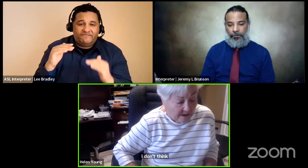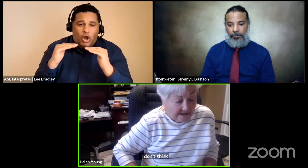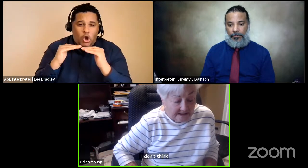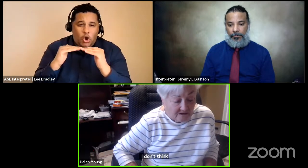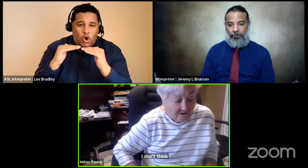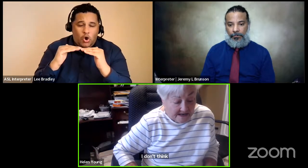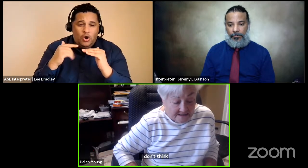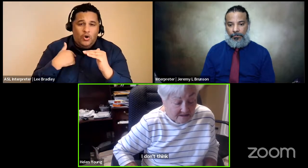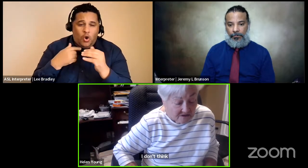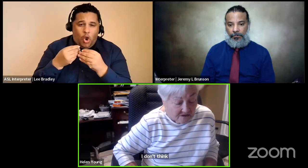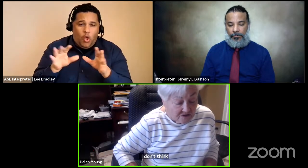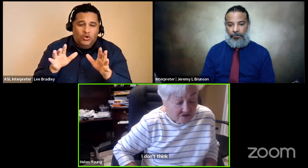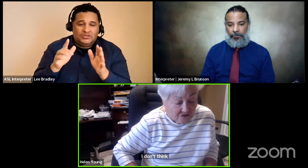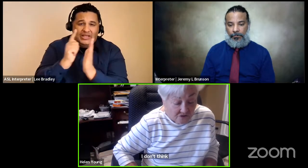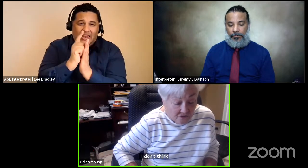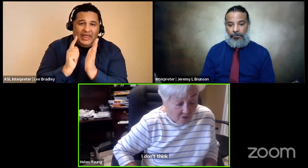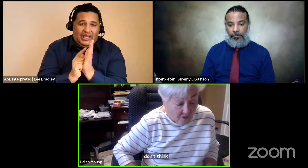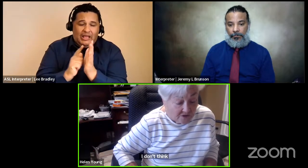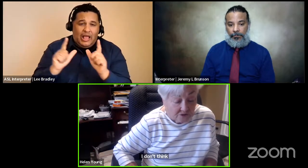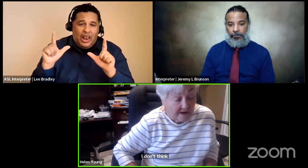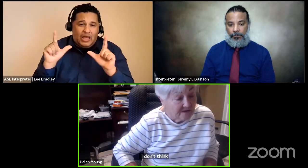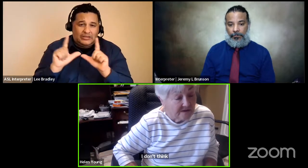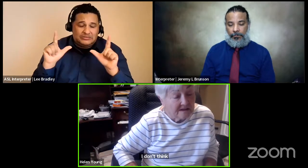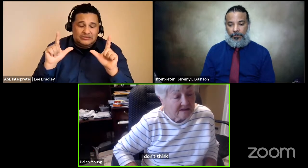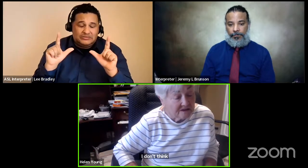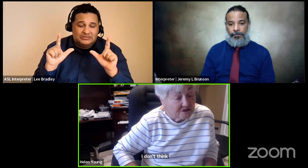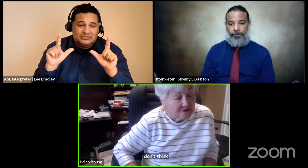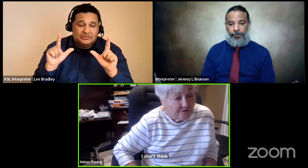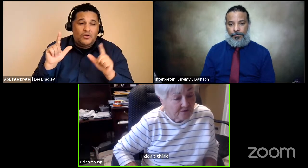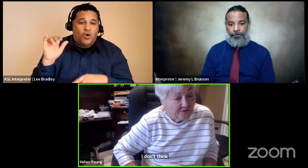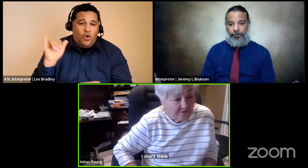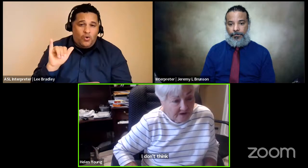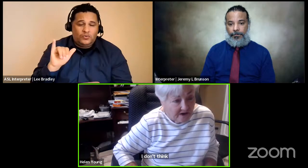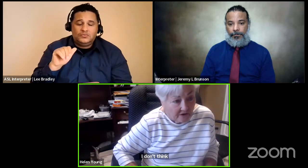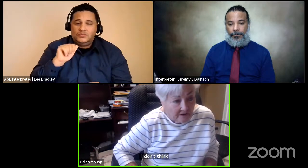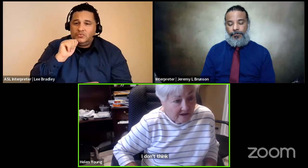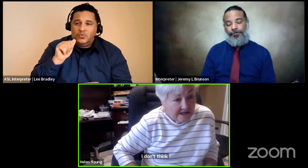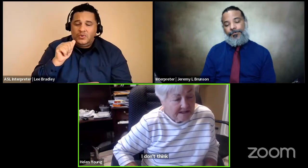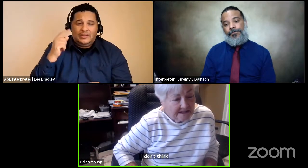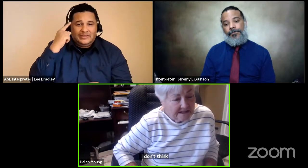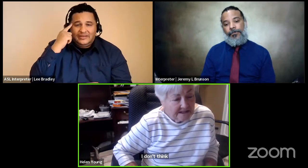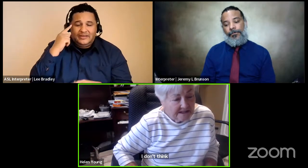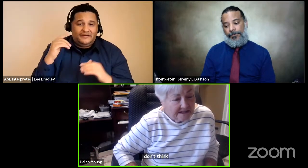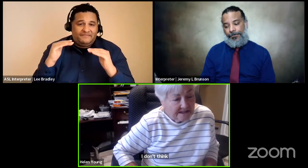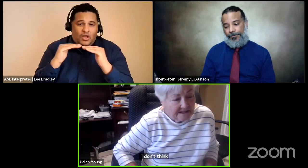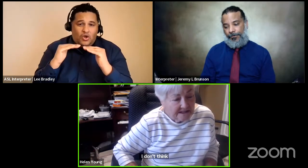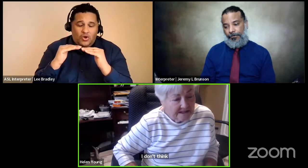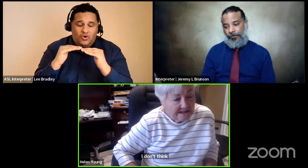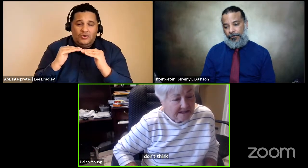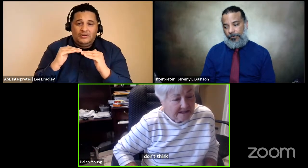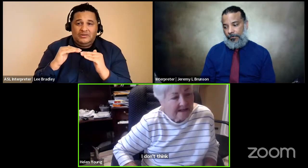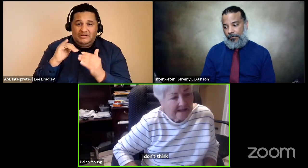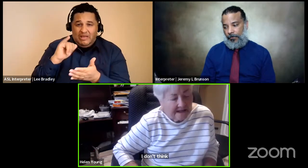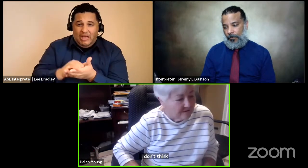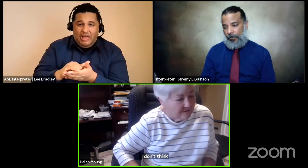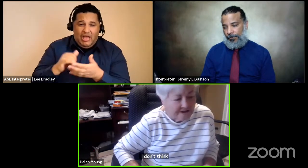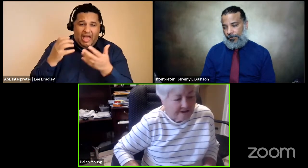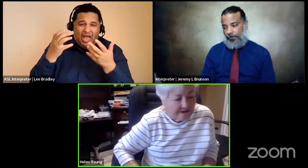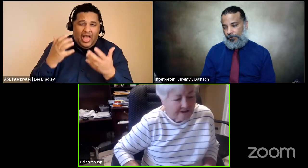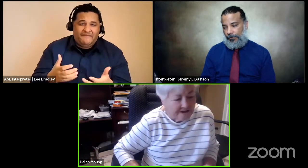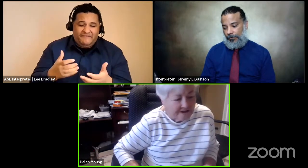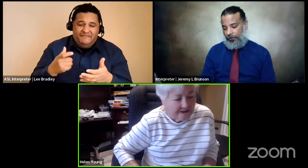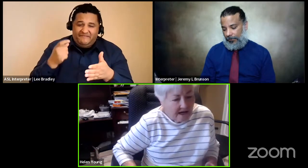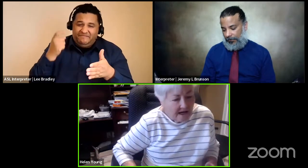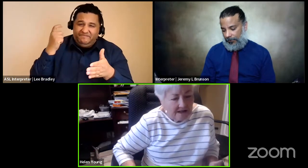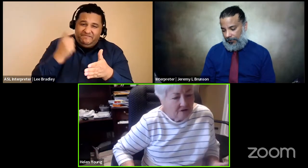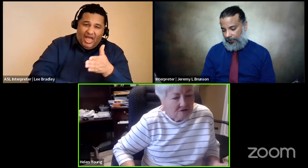losing my legal license, nor do I think it's fair that I get this heavy fine, and if I